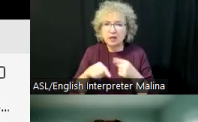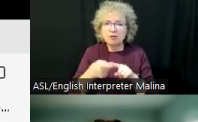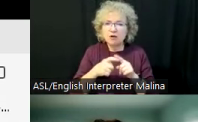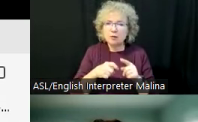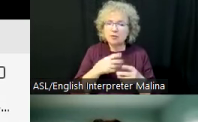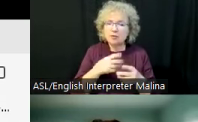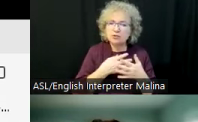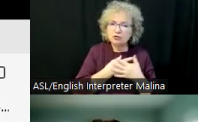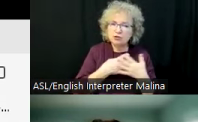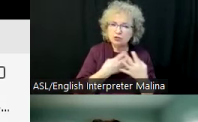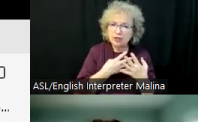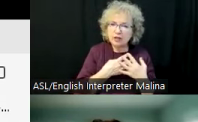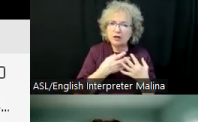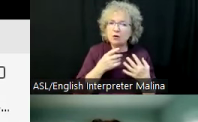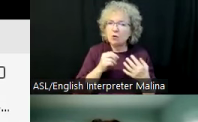incarceration,